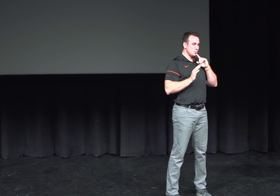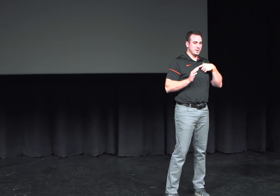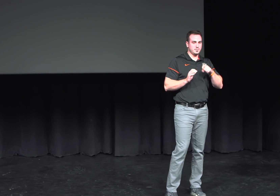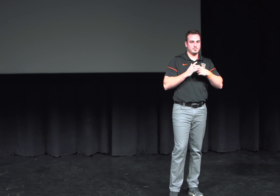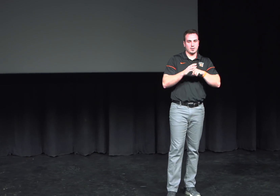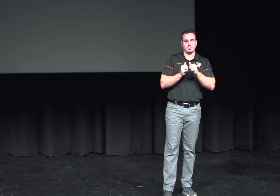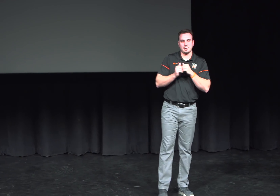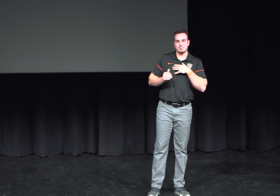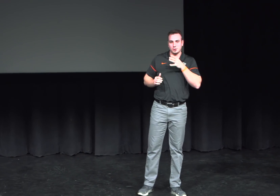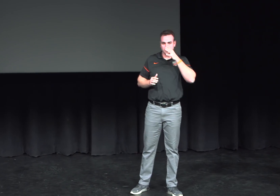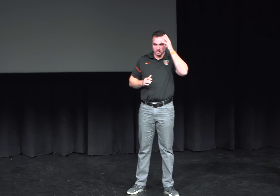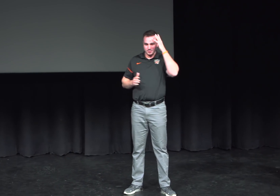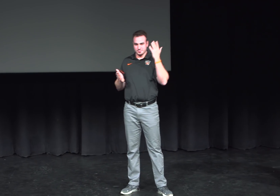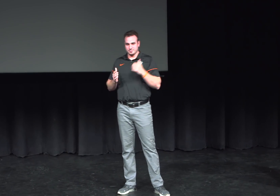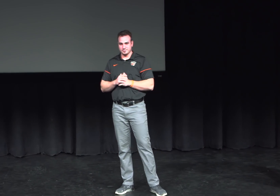So really, I have to start with my parents.